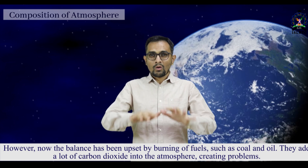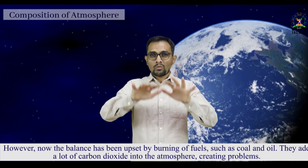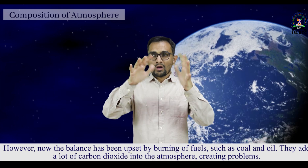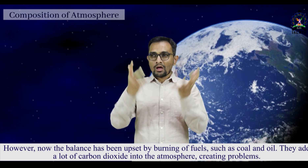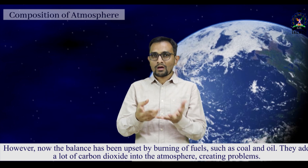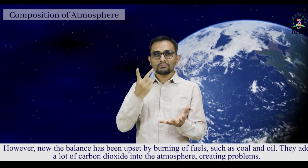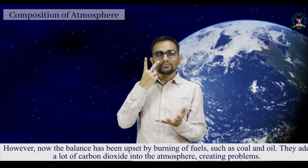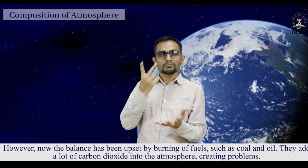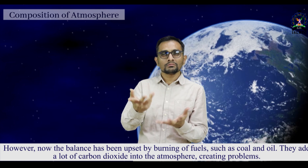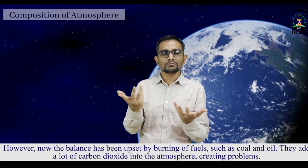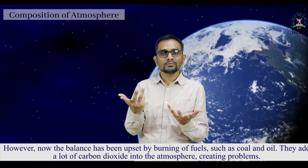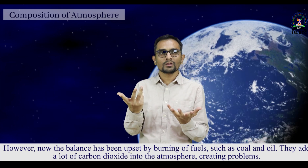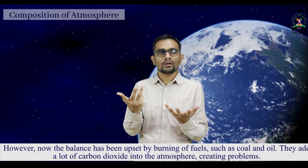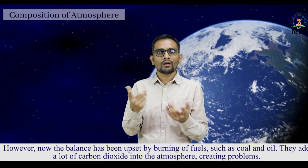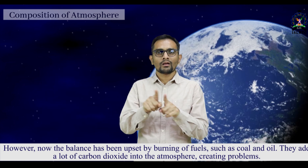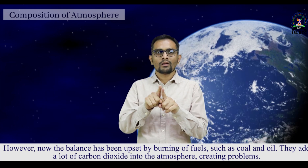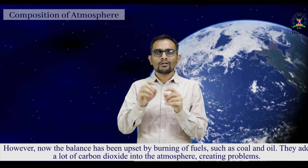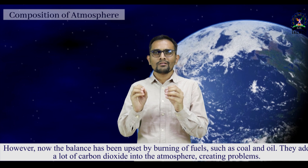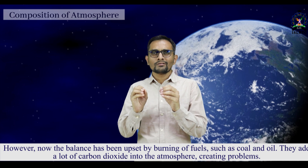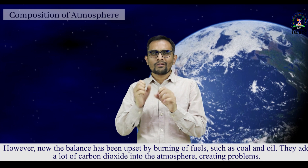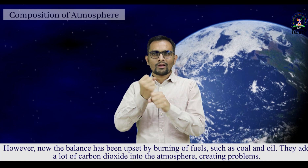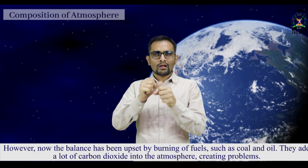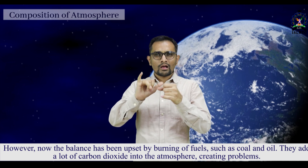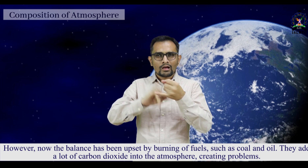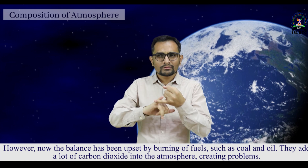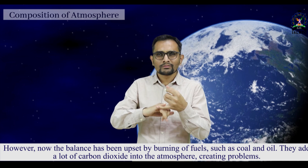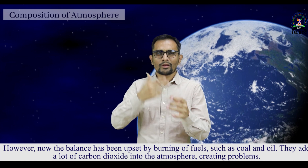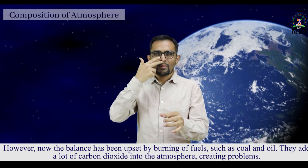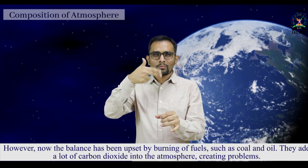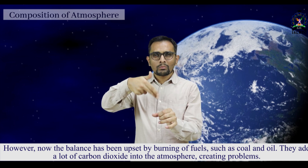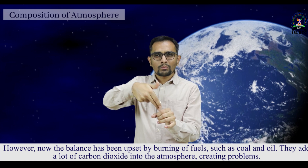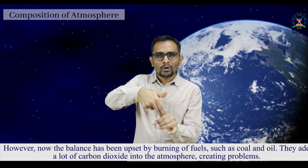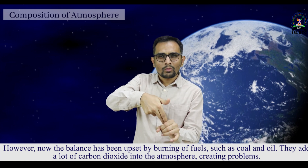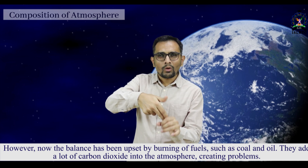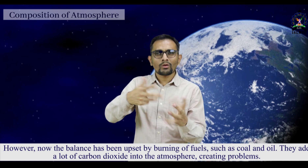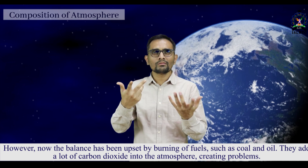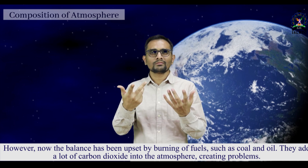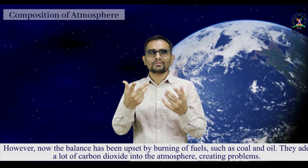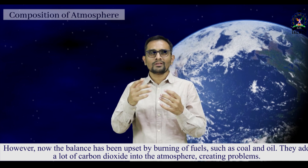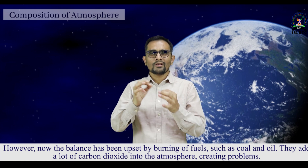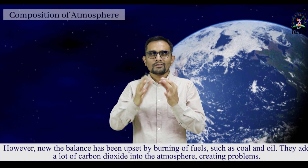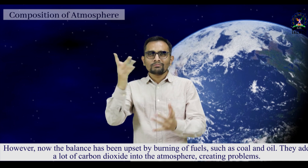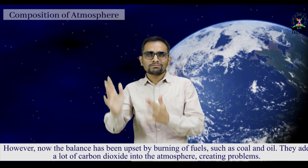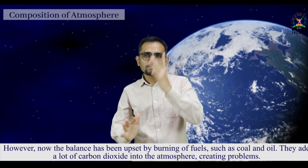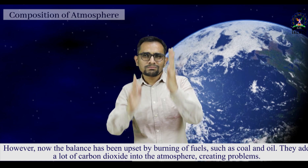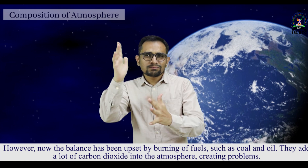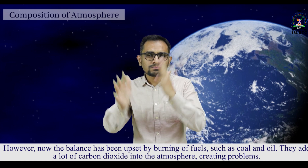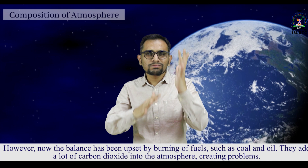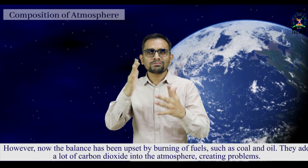However, now the balance has been upset by burning of fuels such as coal